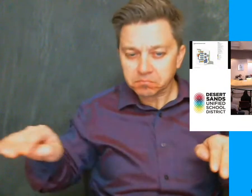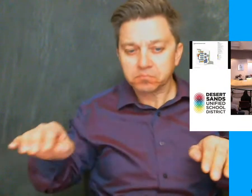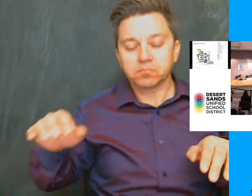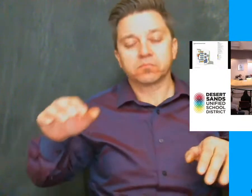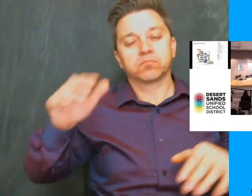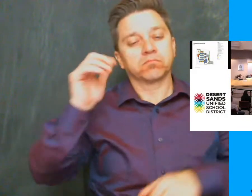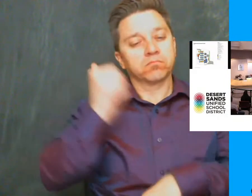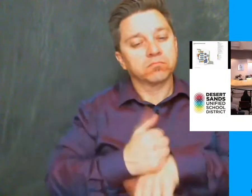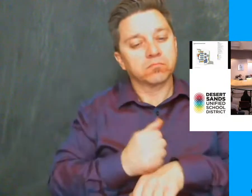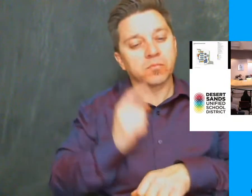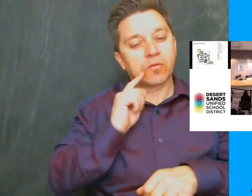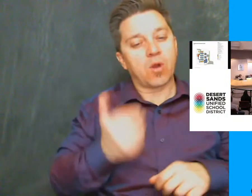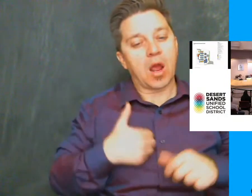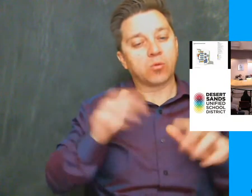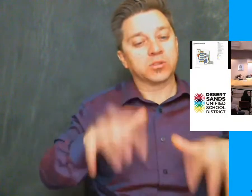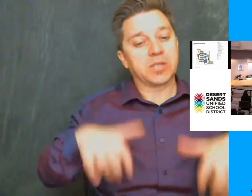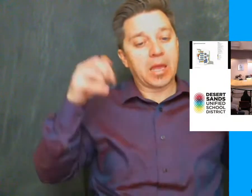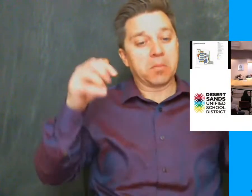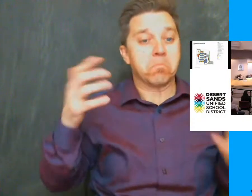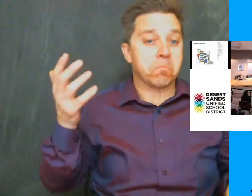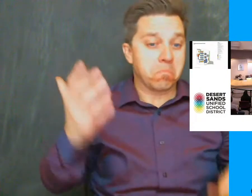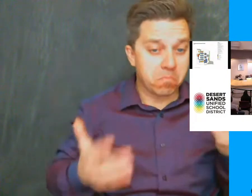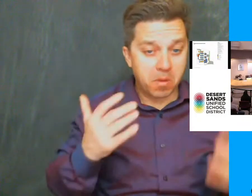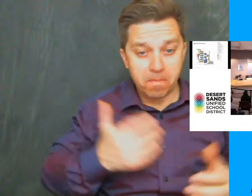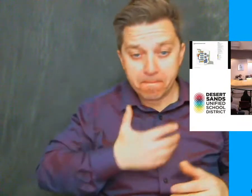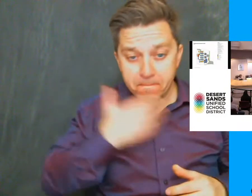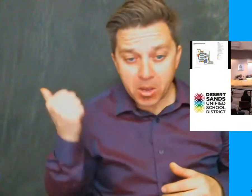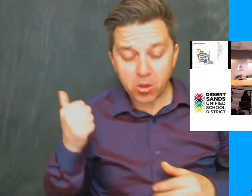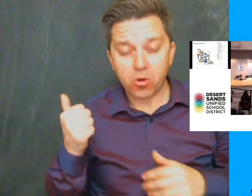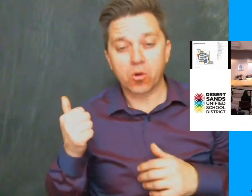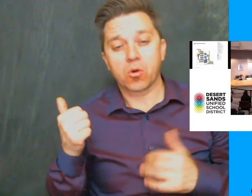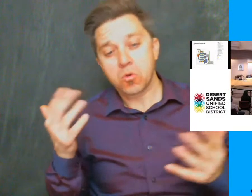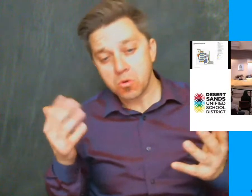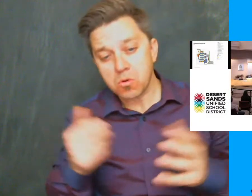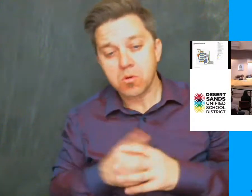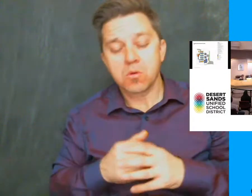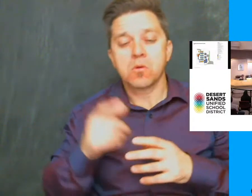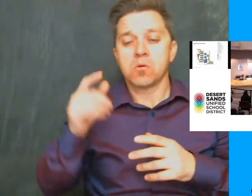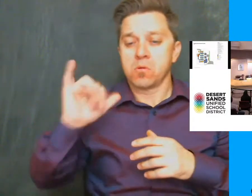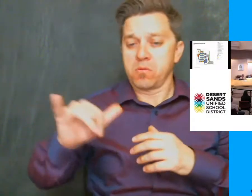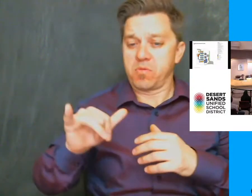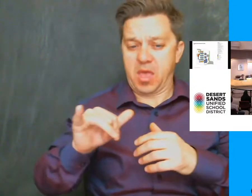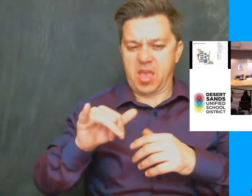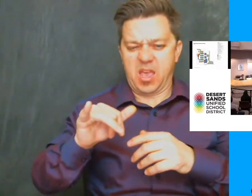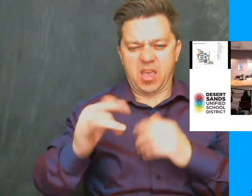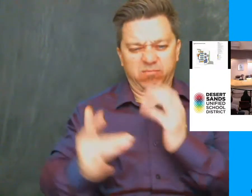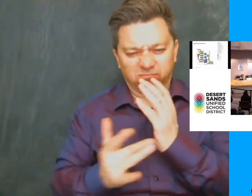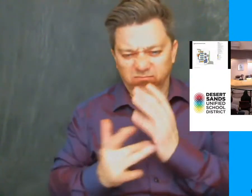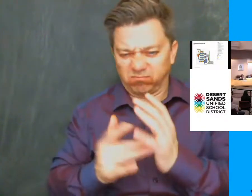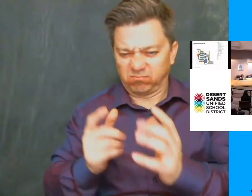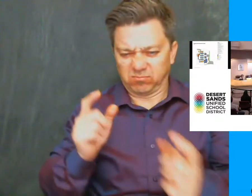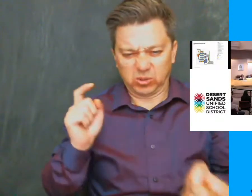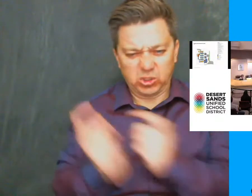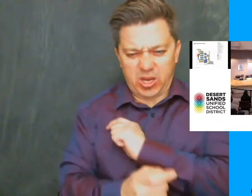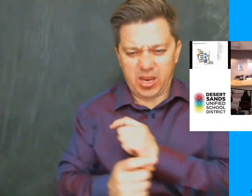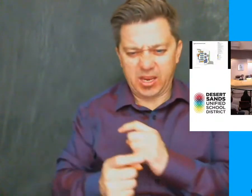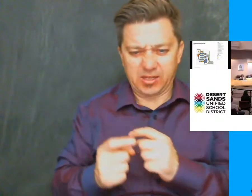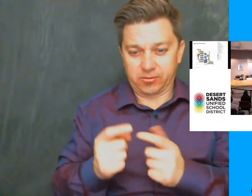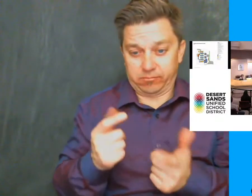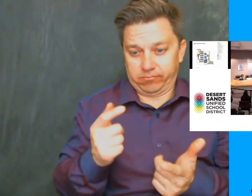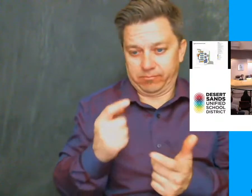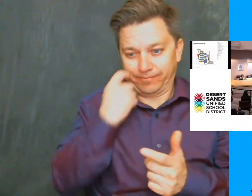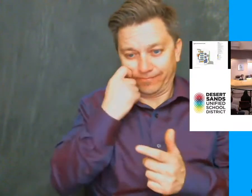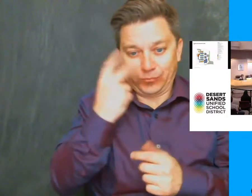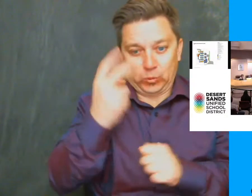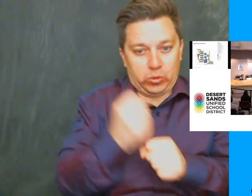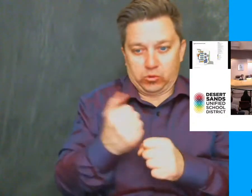our stadiums. It might be the better way to go. They've changed what artificial turf was even 2 years ago